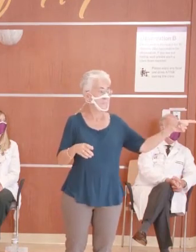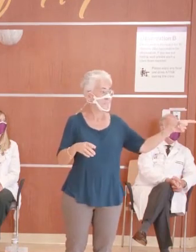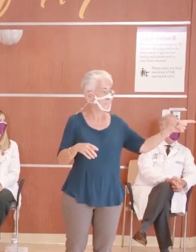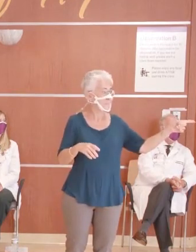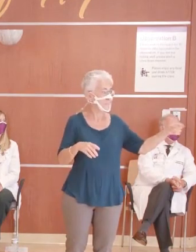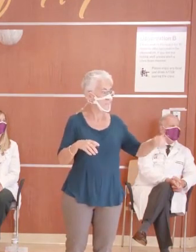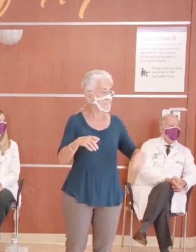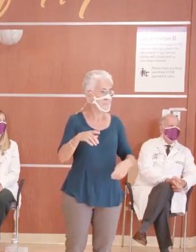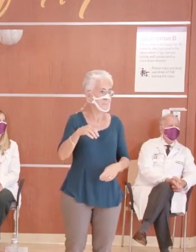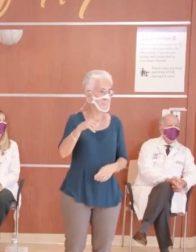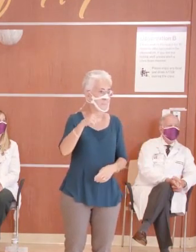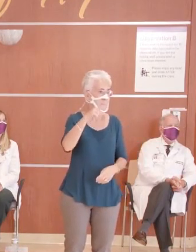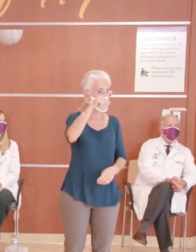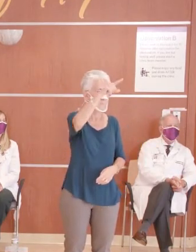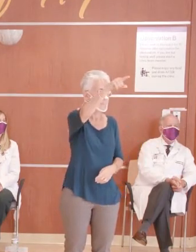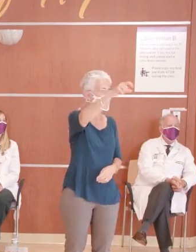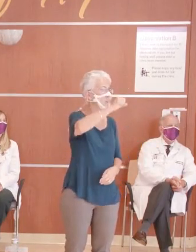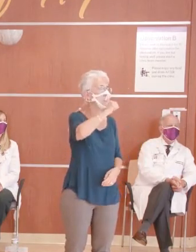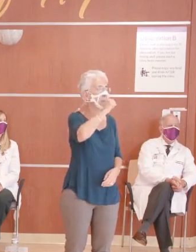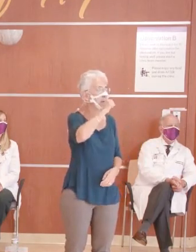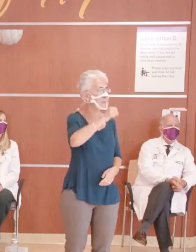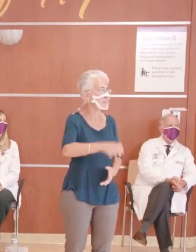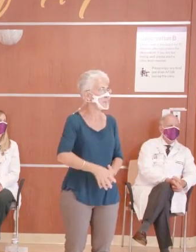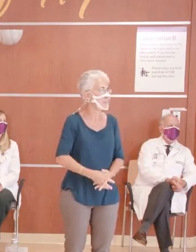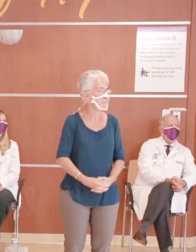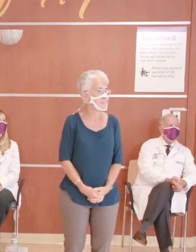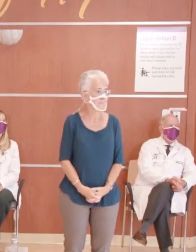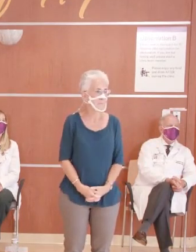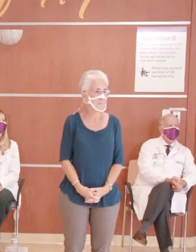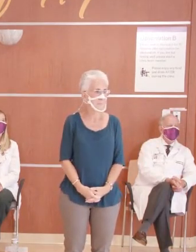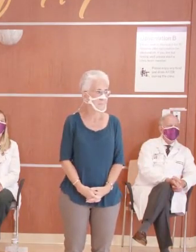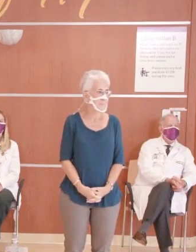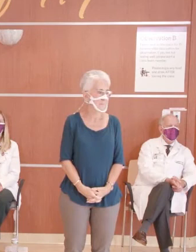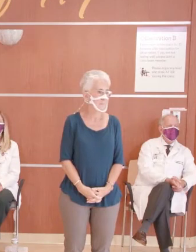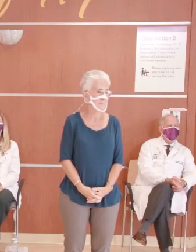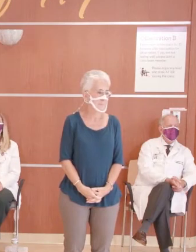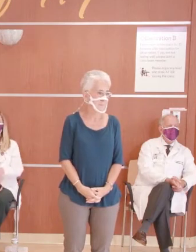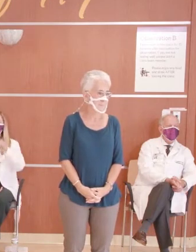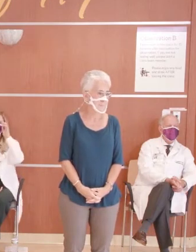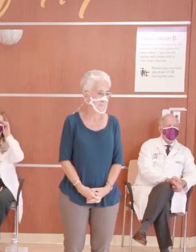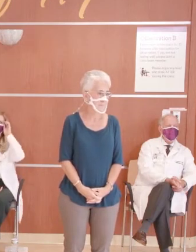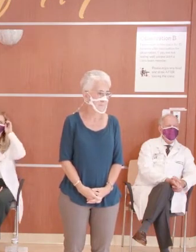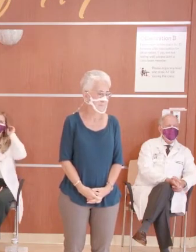Dr. Johnson. Oh, sorry. Over here, sorry.